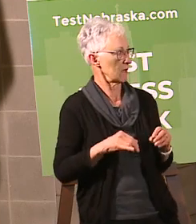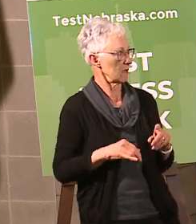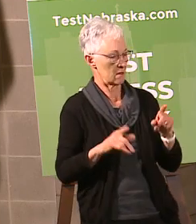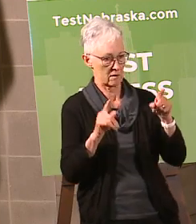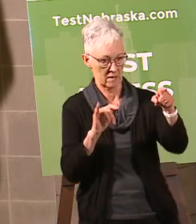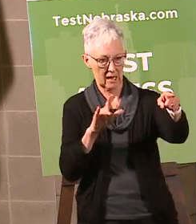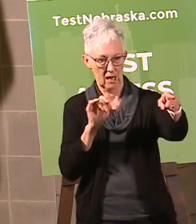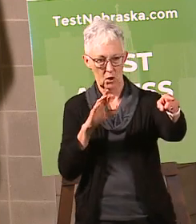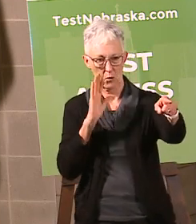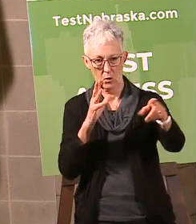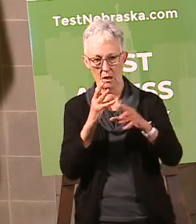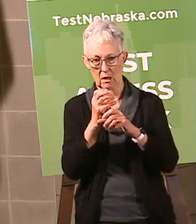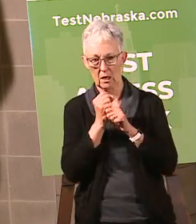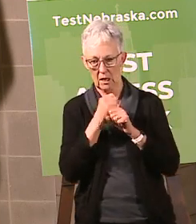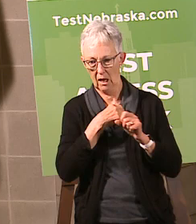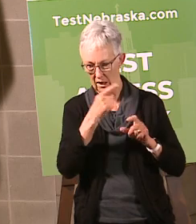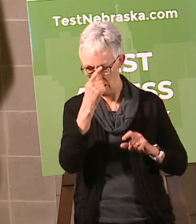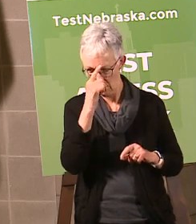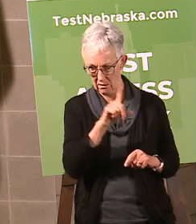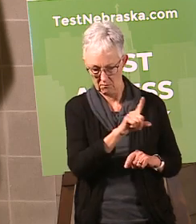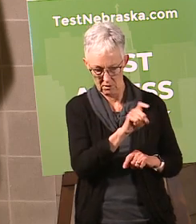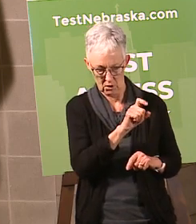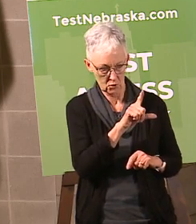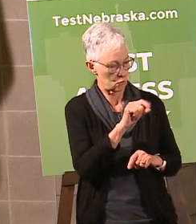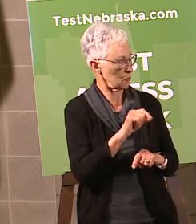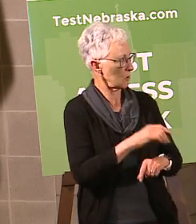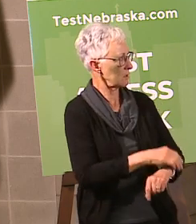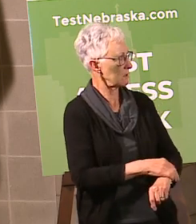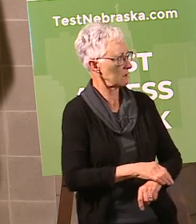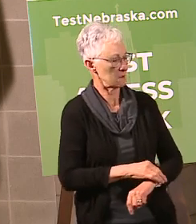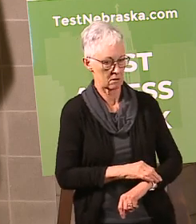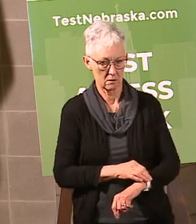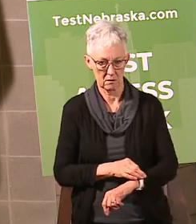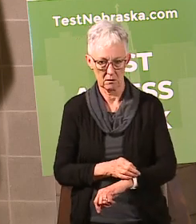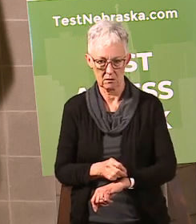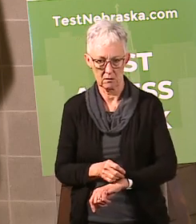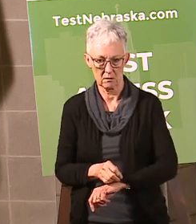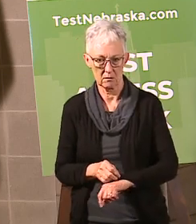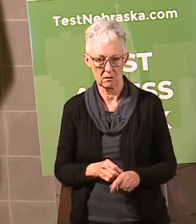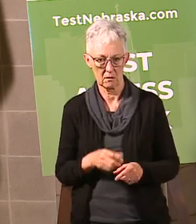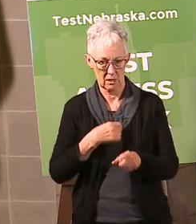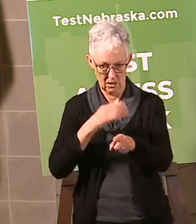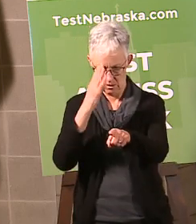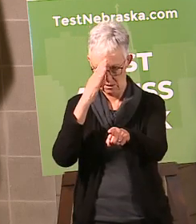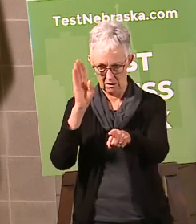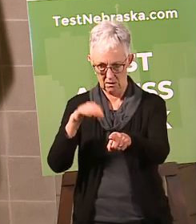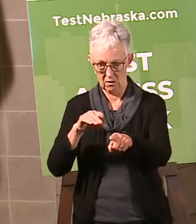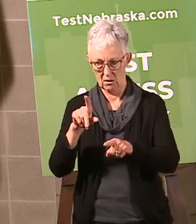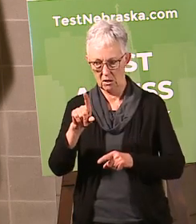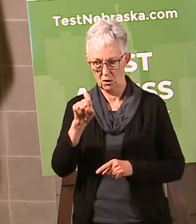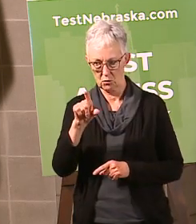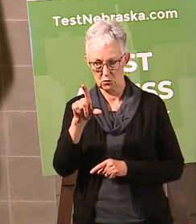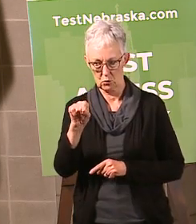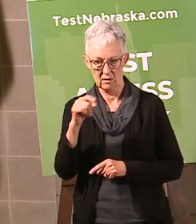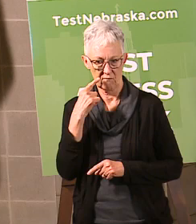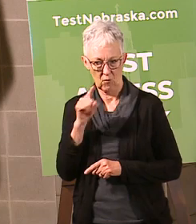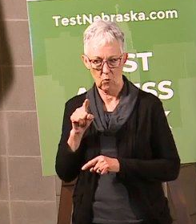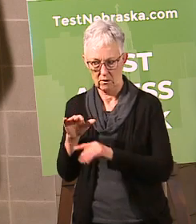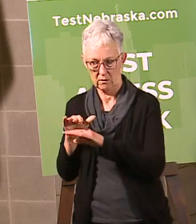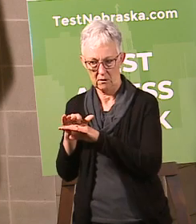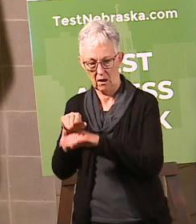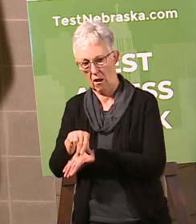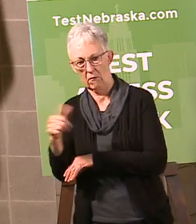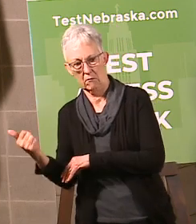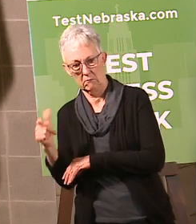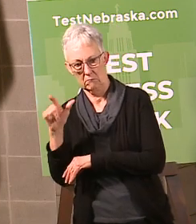Taylor's getting it. I think it was 120, actually. Is that right? No. I know it was 120 for the non-Test Nebraska yesterday.